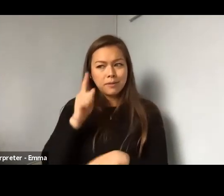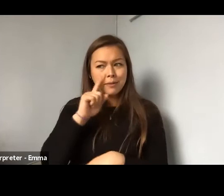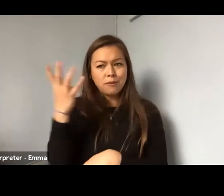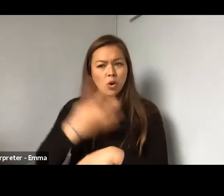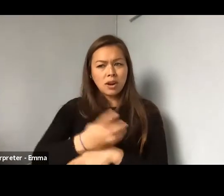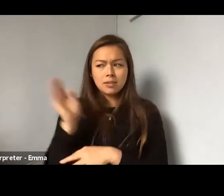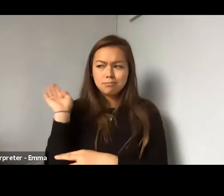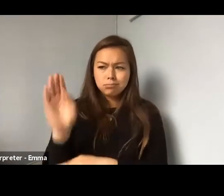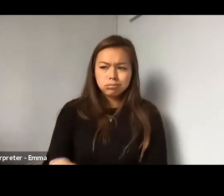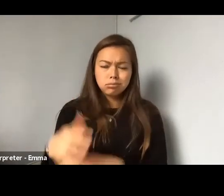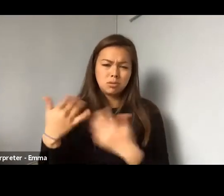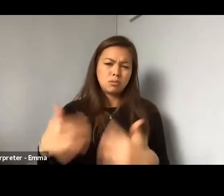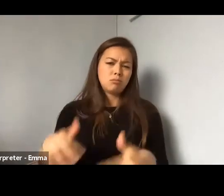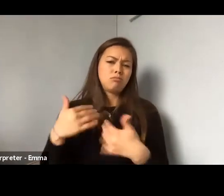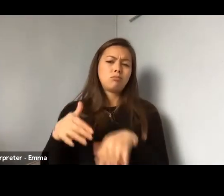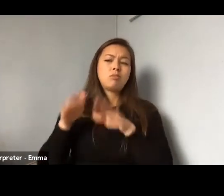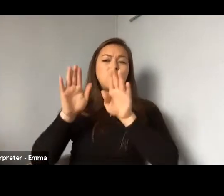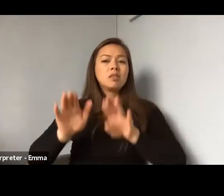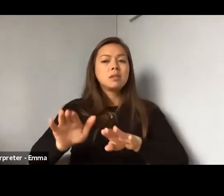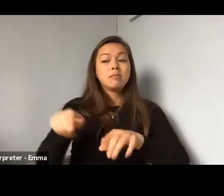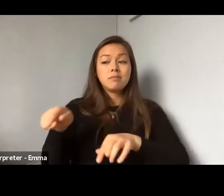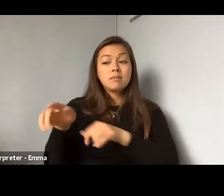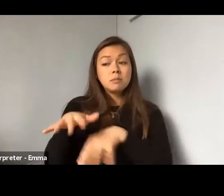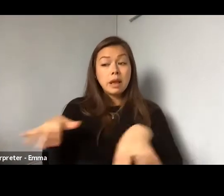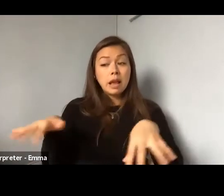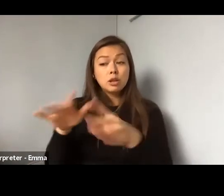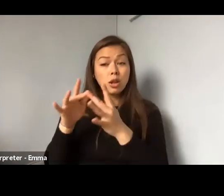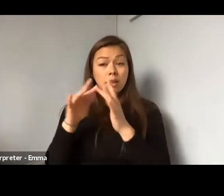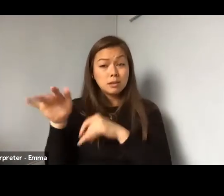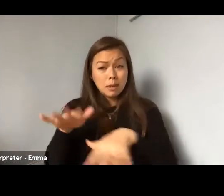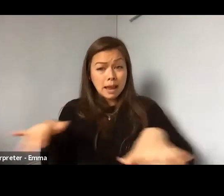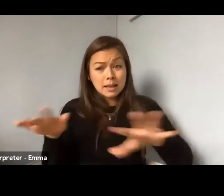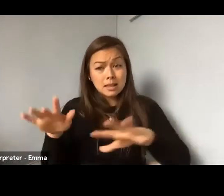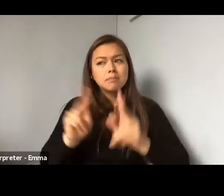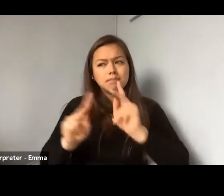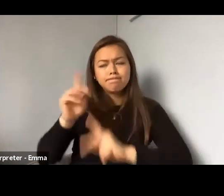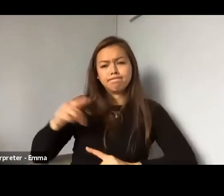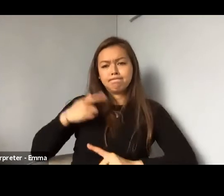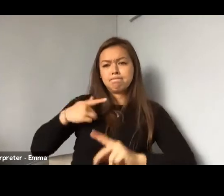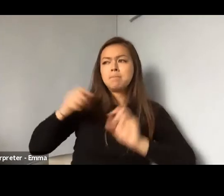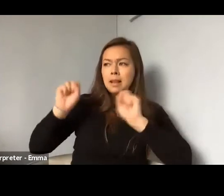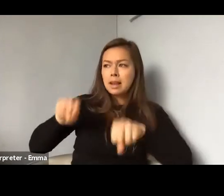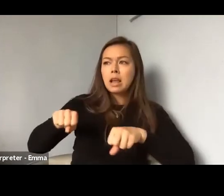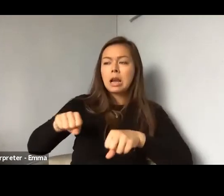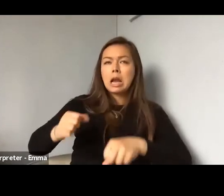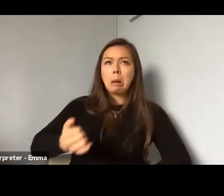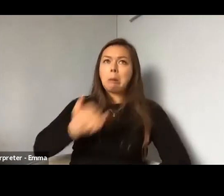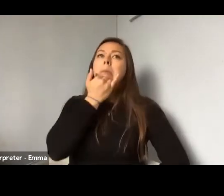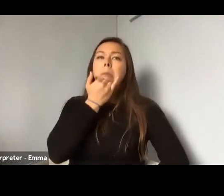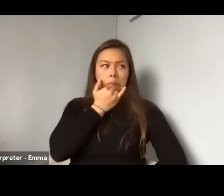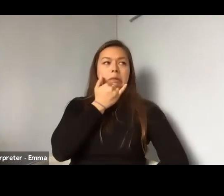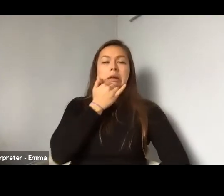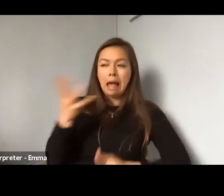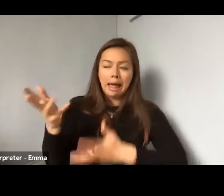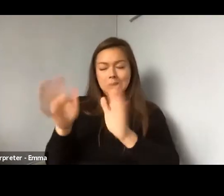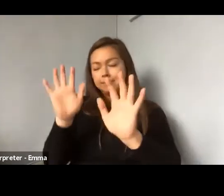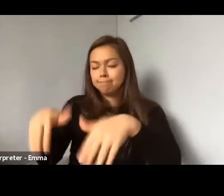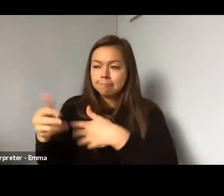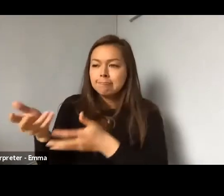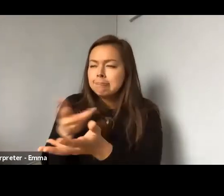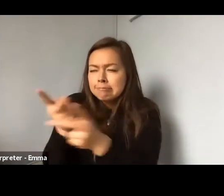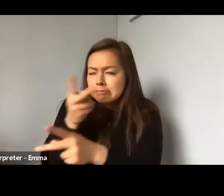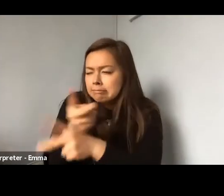folks felt that they could mess up and fail and feel safe to learn and coexist and collaborate with others. Many